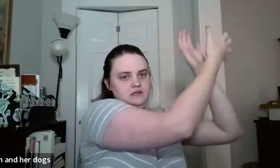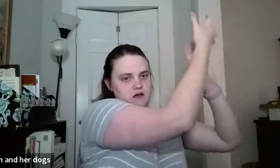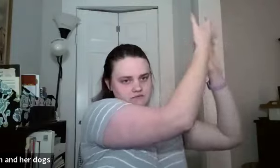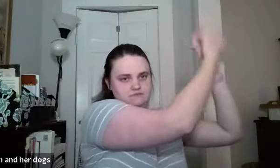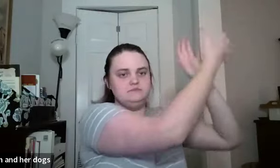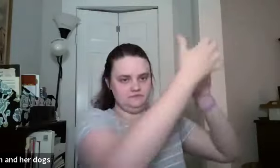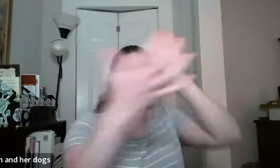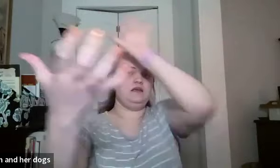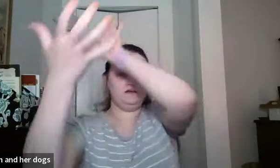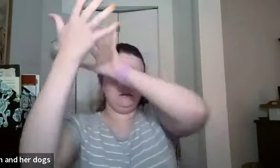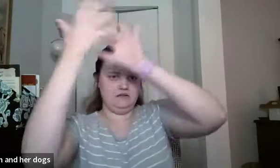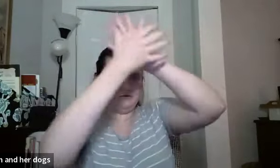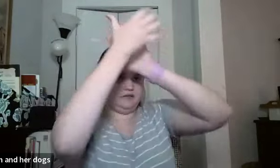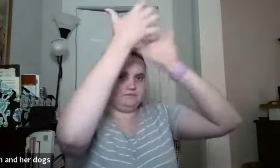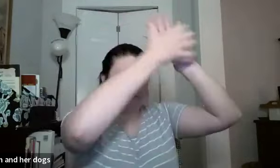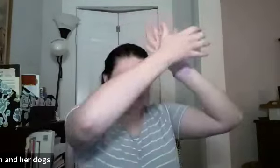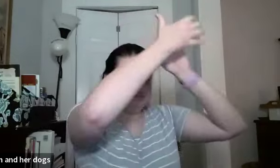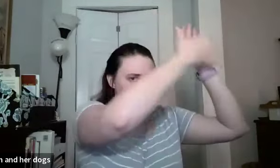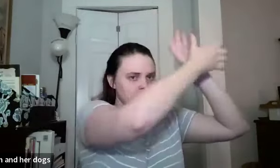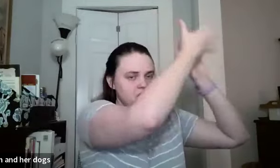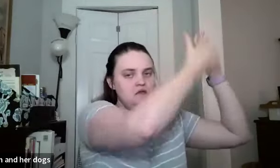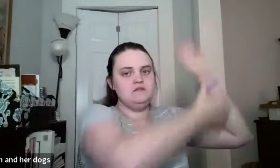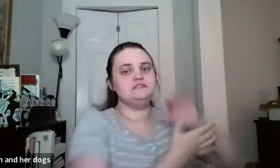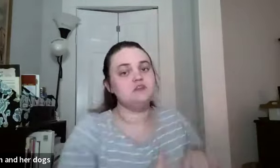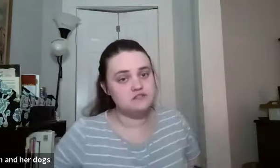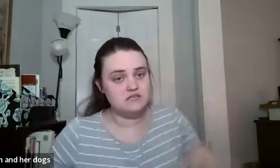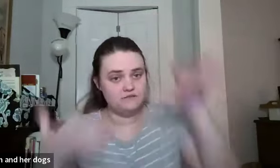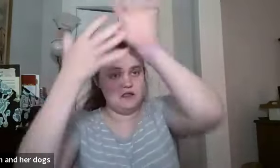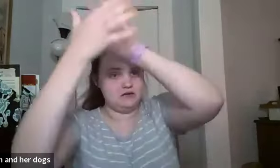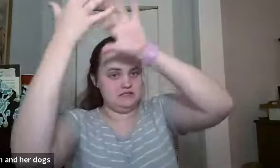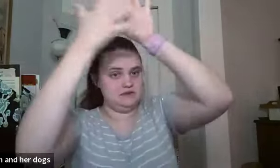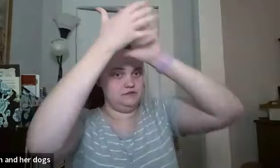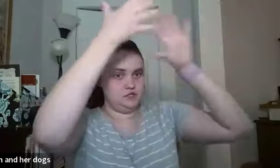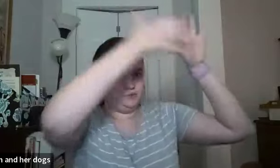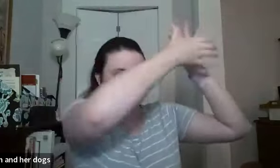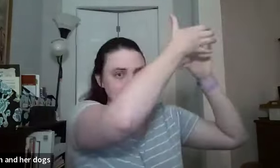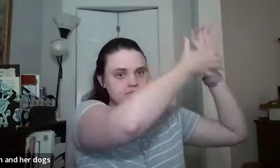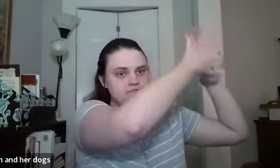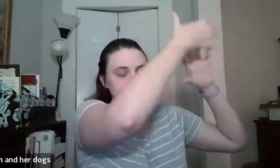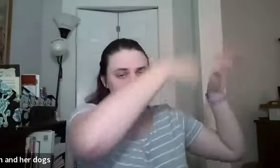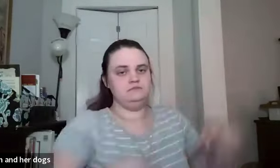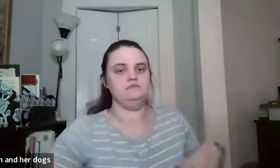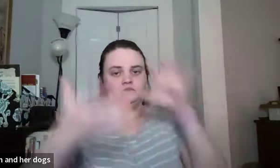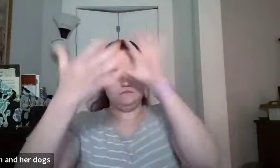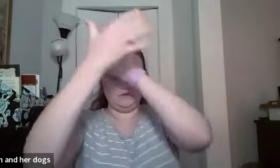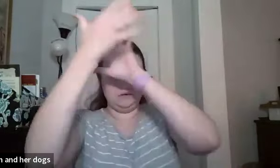Yeah. Cloudy. This is also the sign for clouds itself too. So